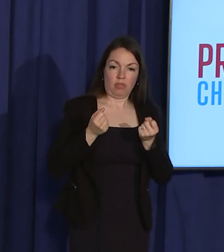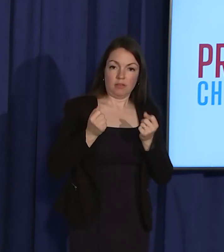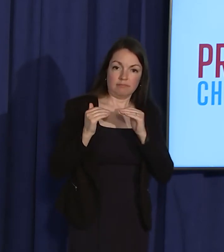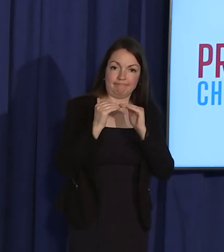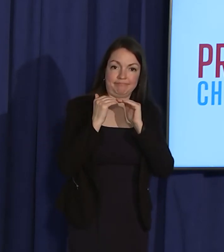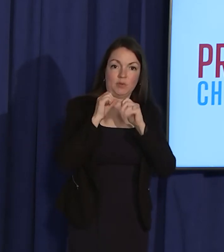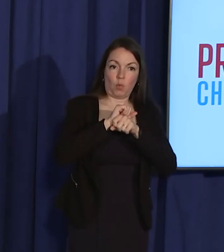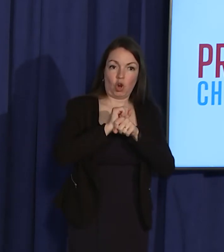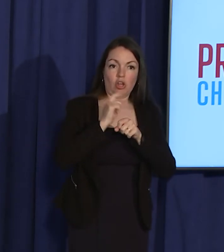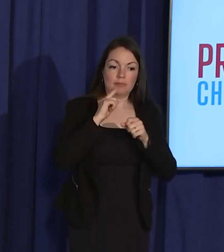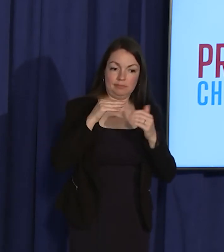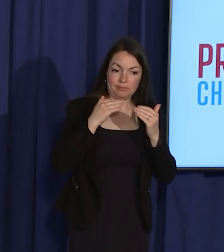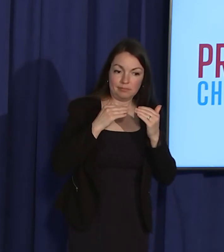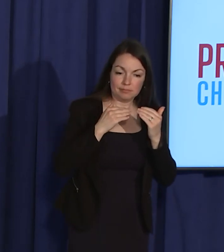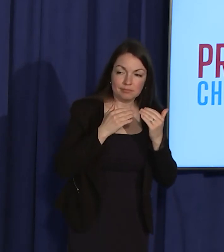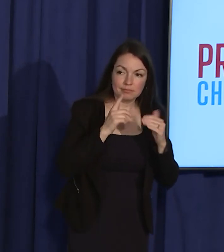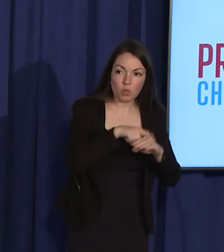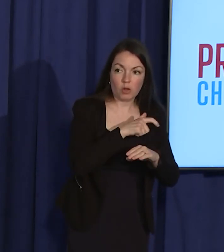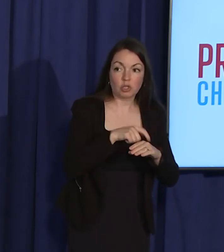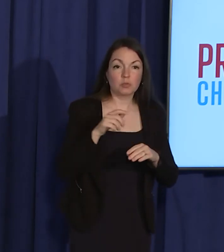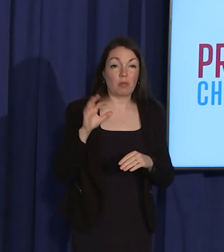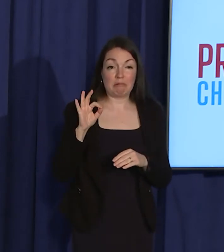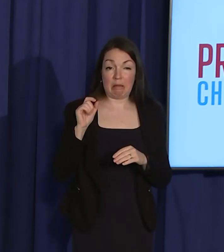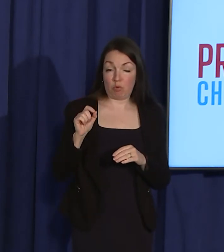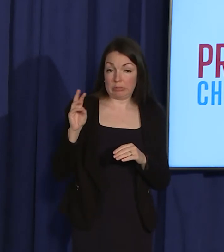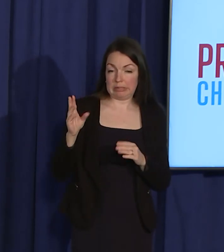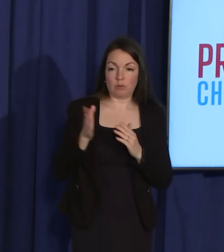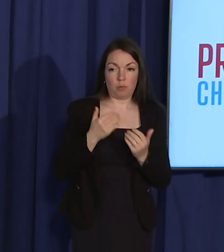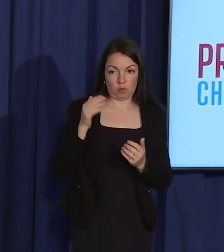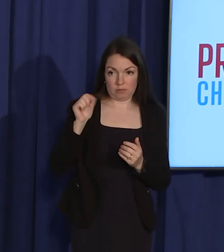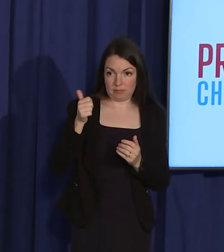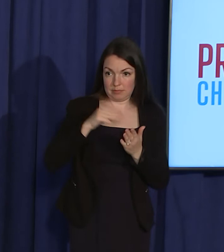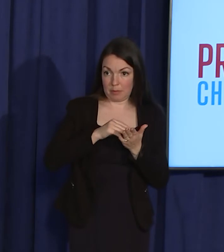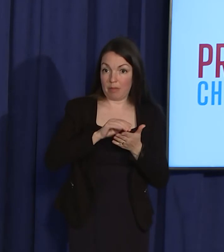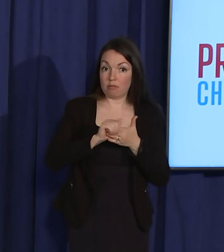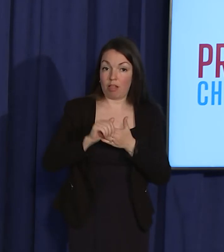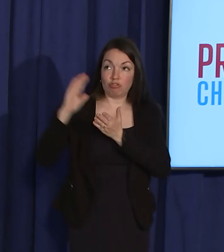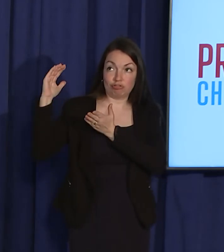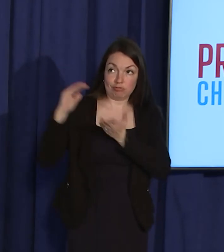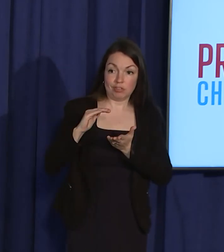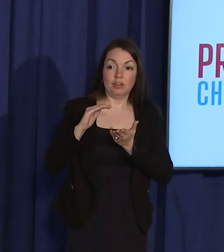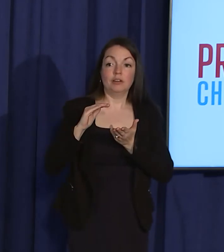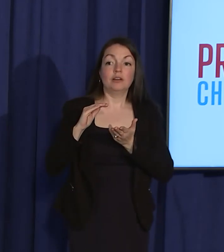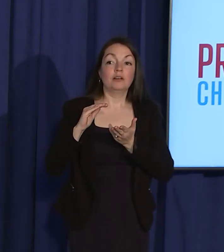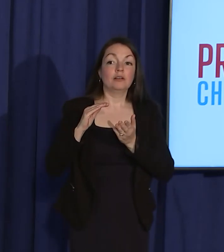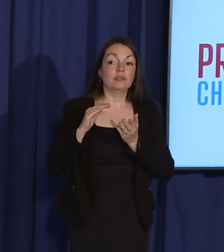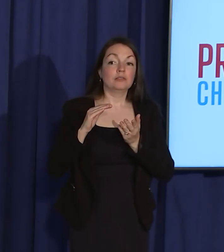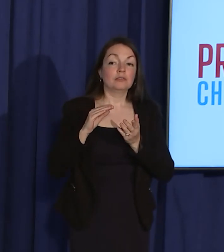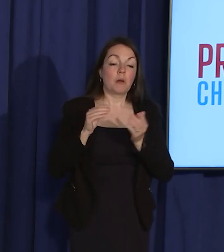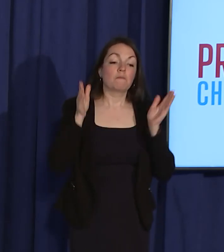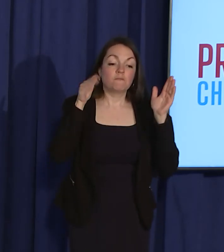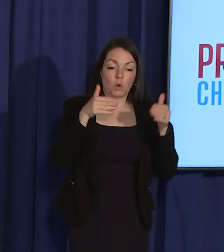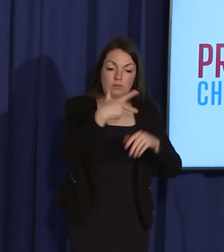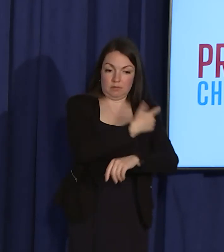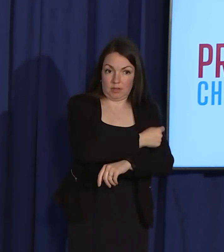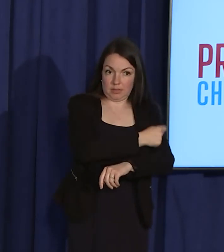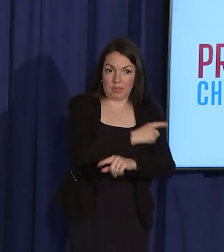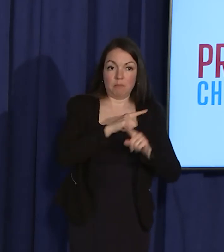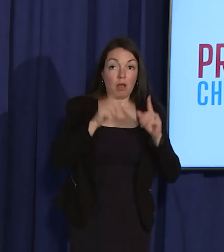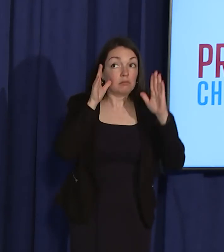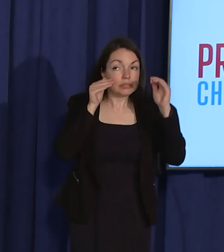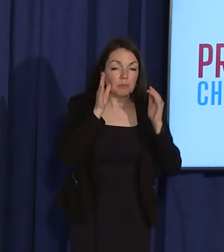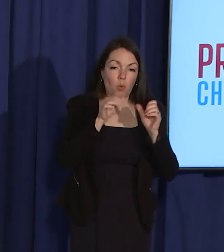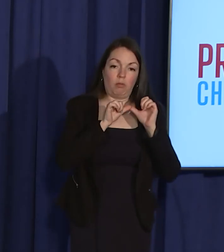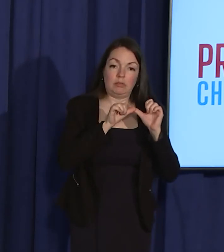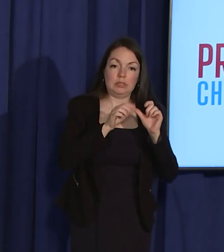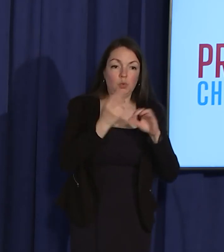the initial allocation, the 9.6, nearly $10 million, does have this initial vaccine focus, but we anticipate continuing to use